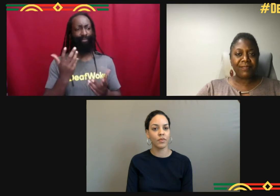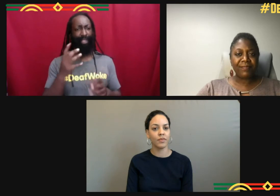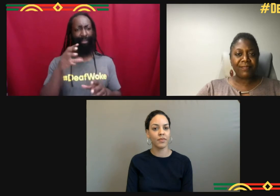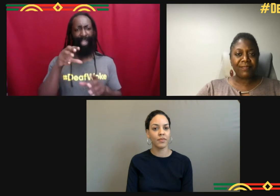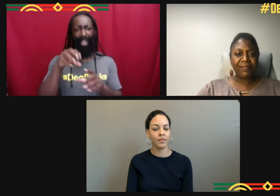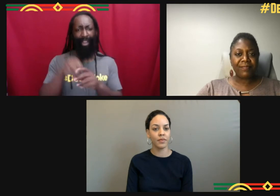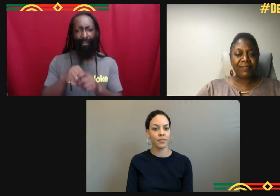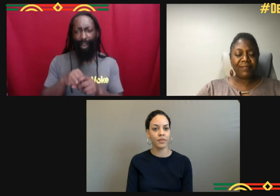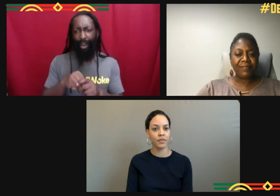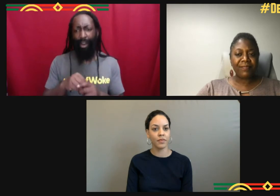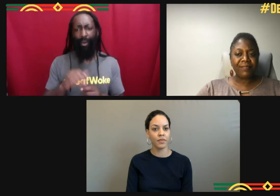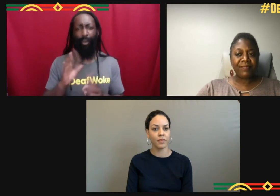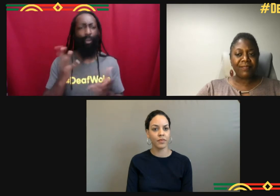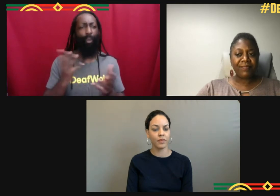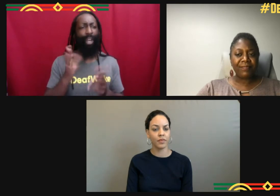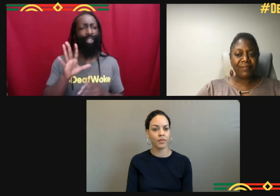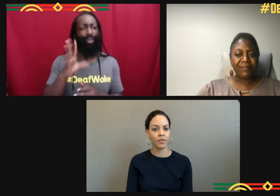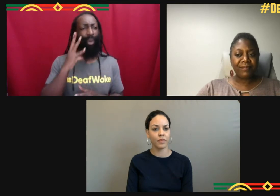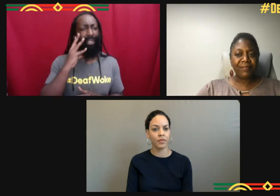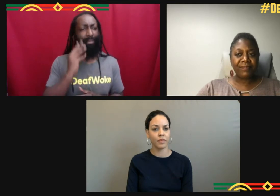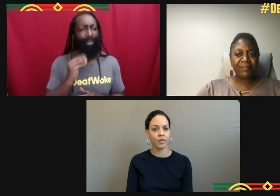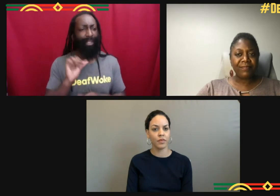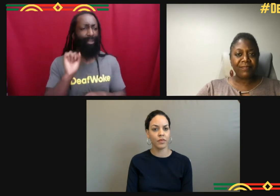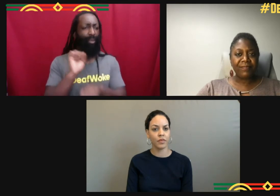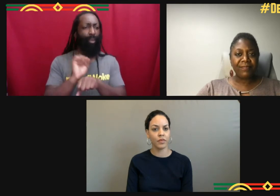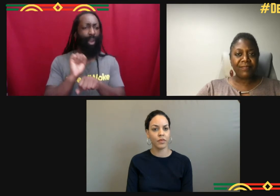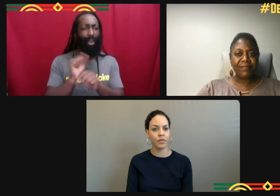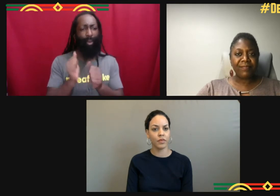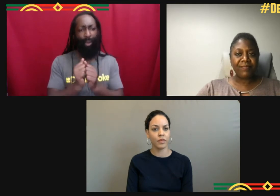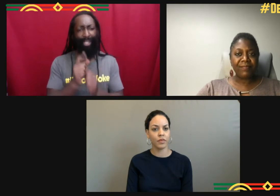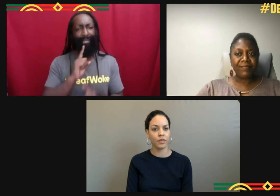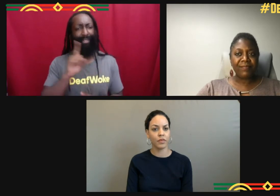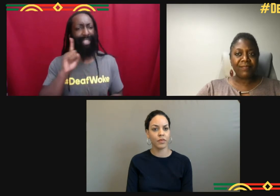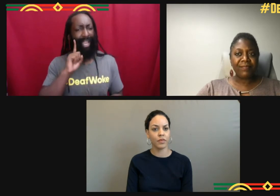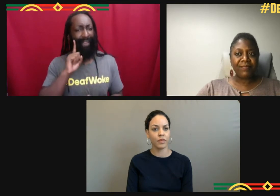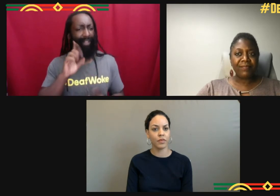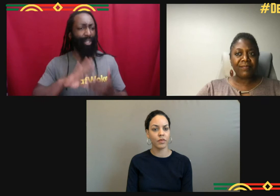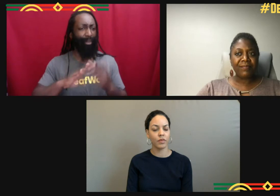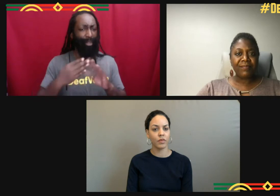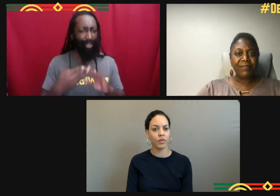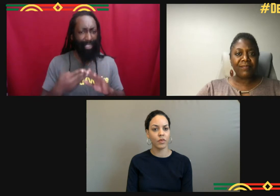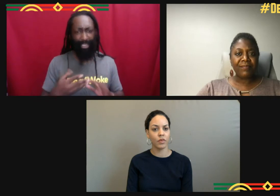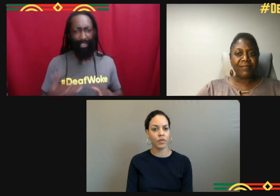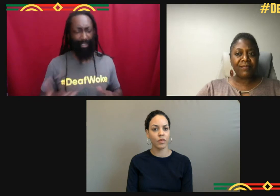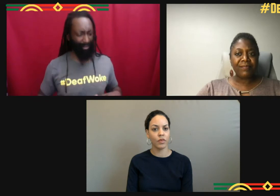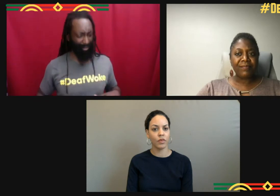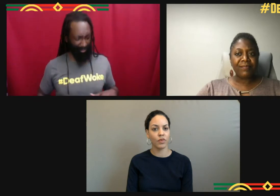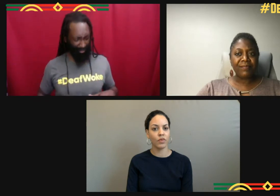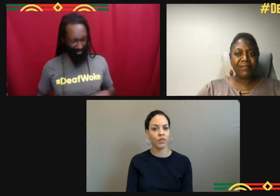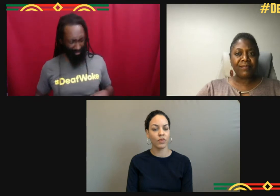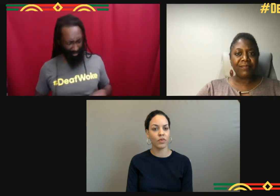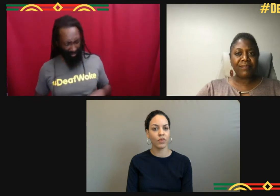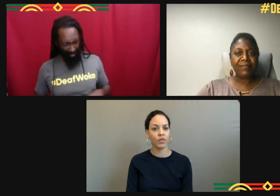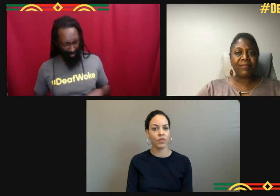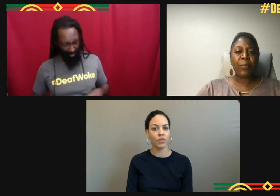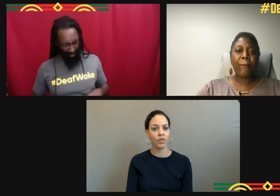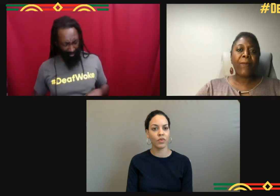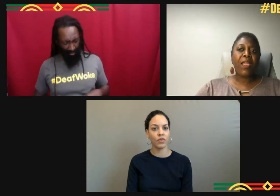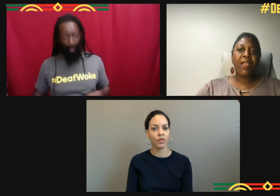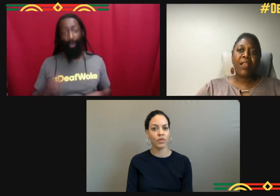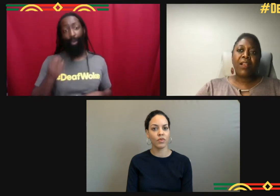Prior to me, had you involved or met or encountered, or, you know, what's your experience working with the deaf community?